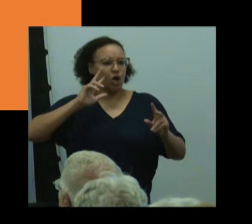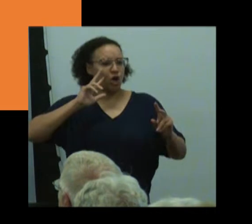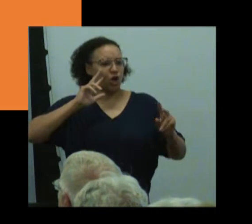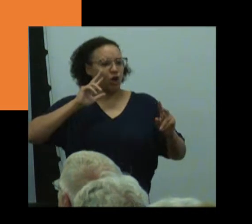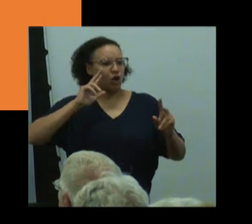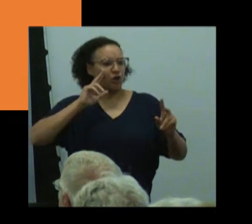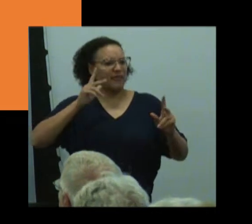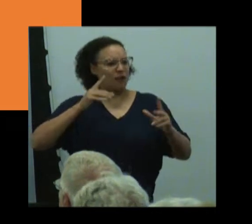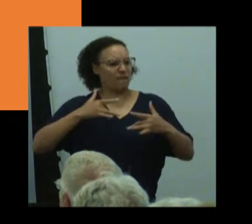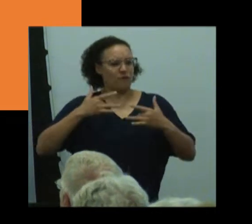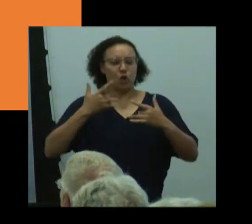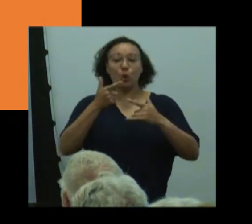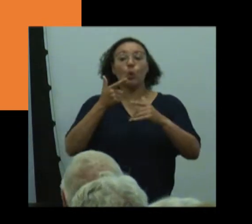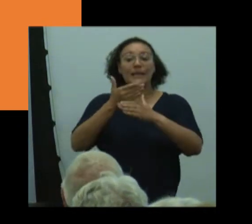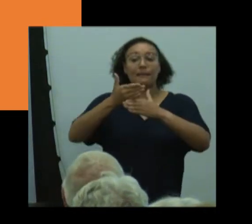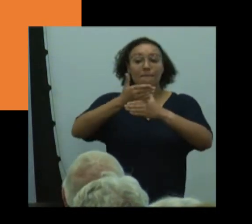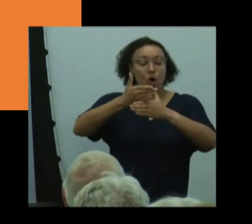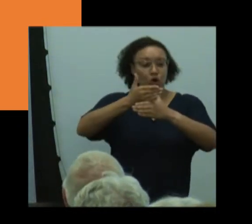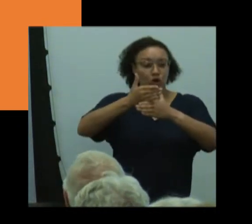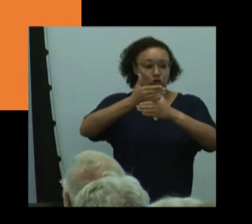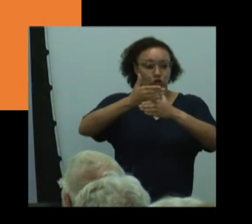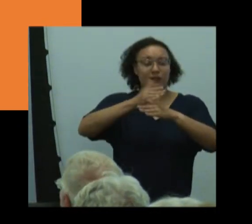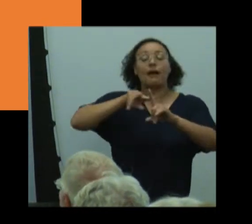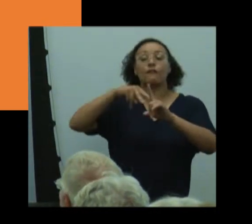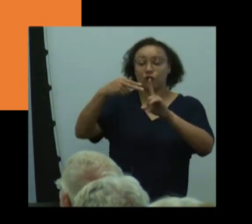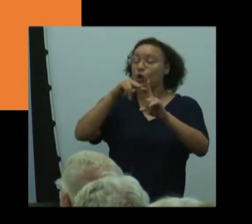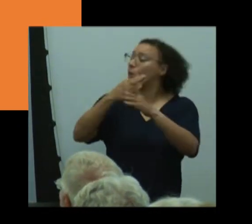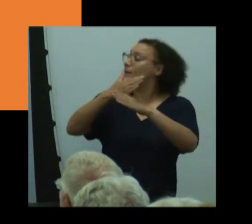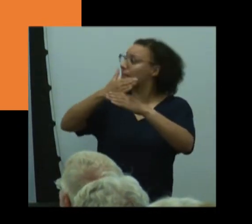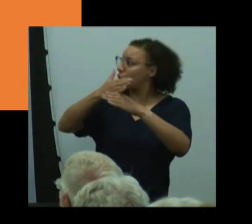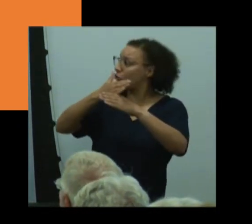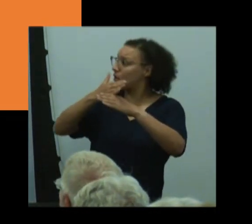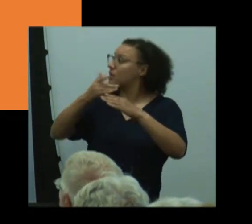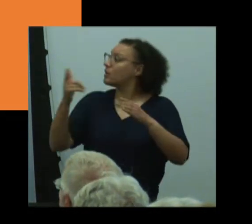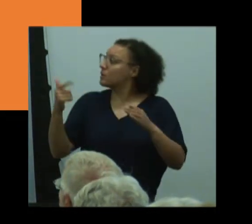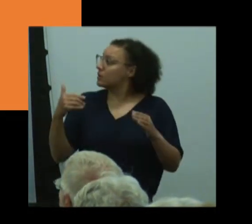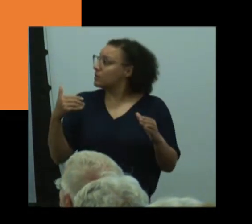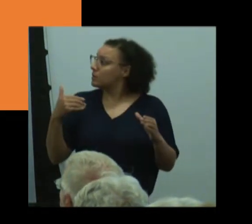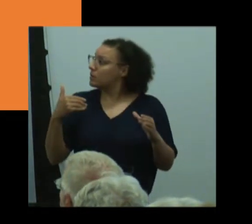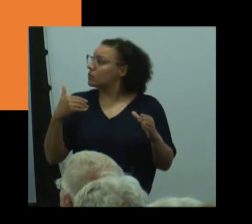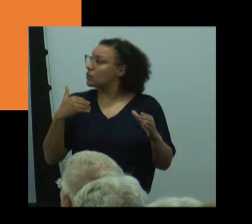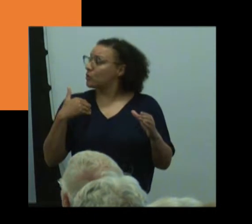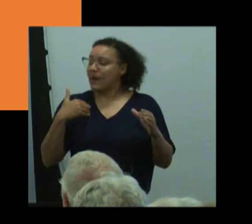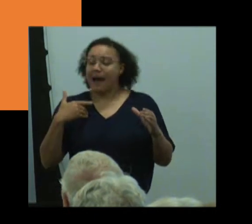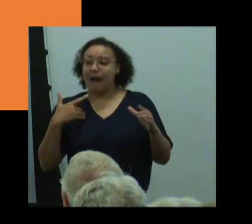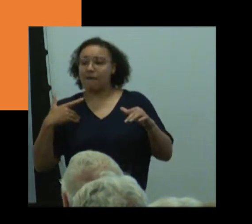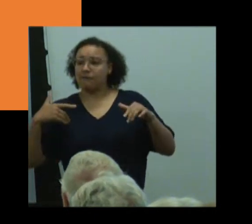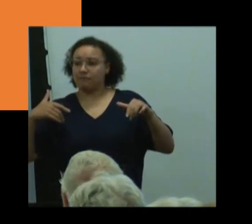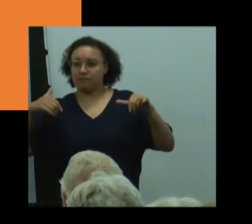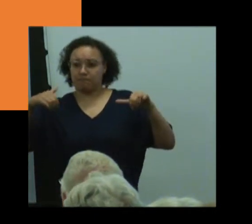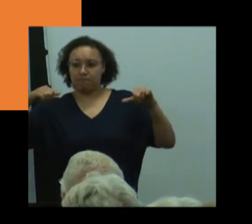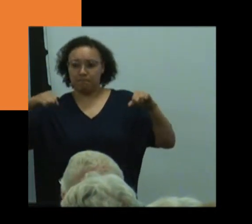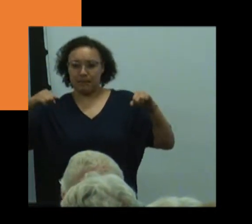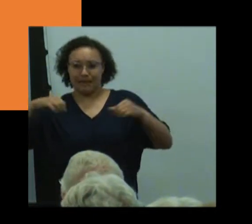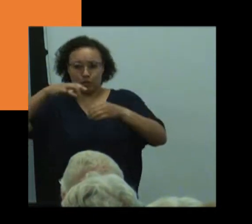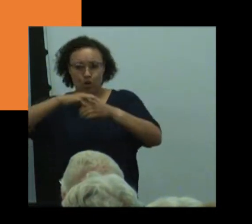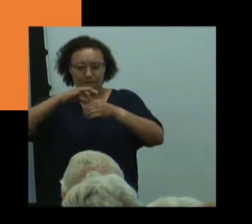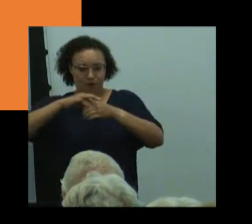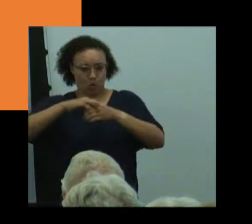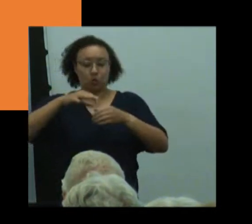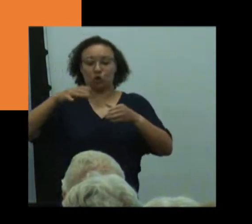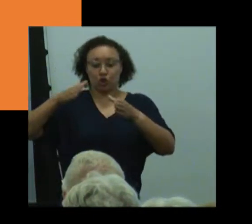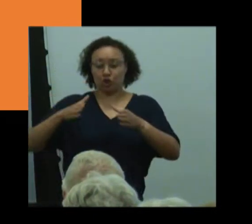of the voters on one side of the spectrum and 50% of the voters on the other side of the spectrum. So